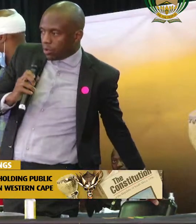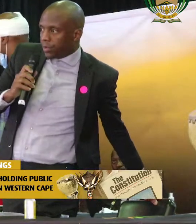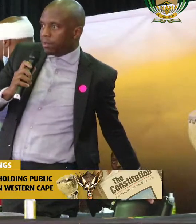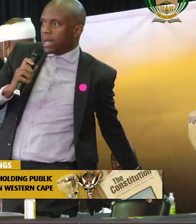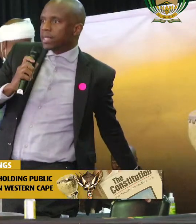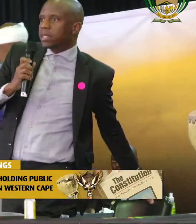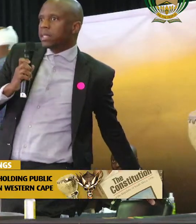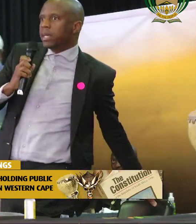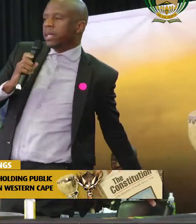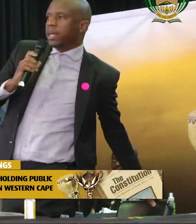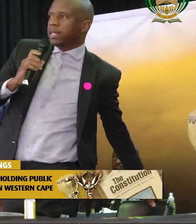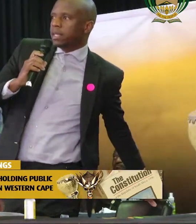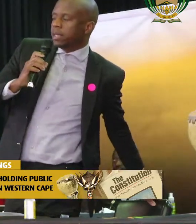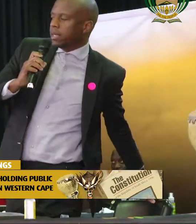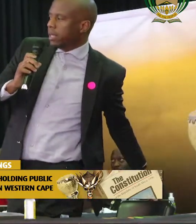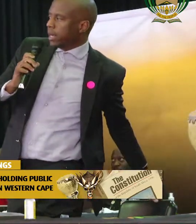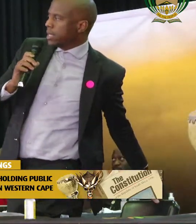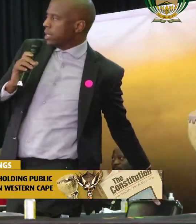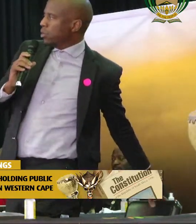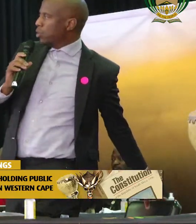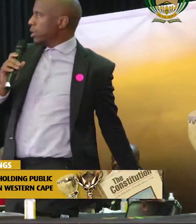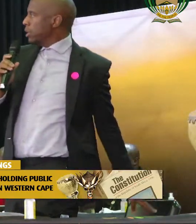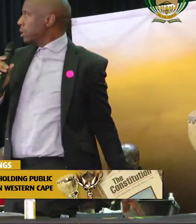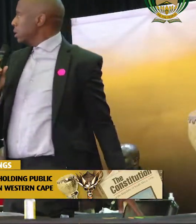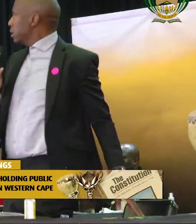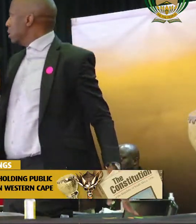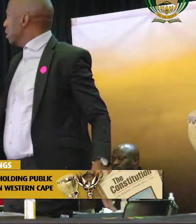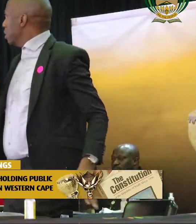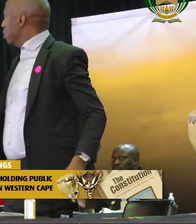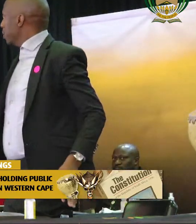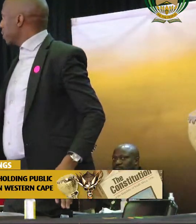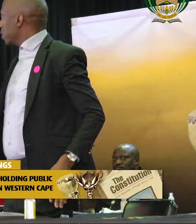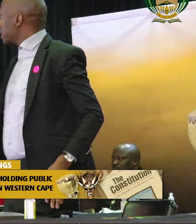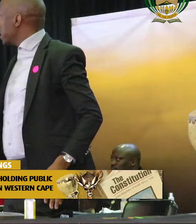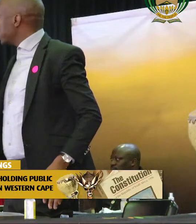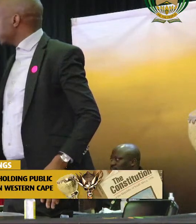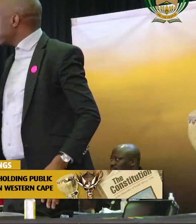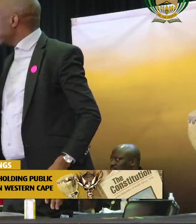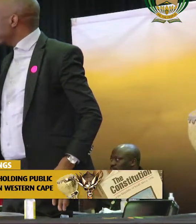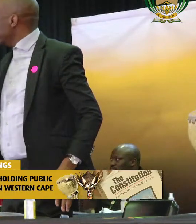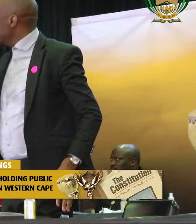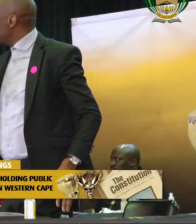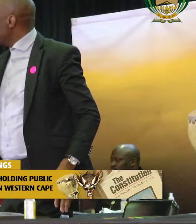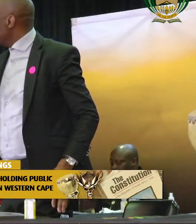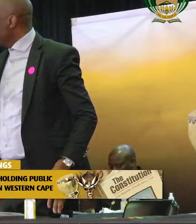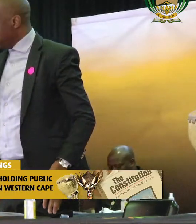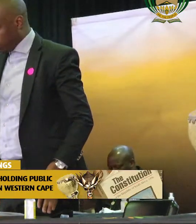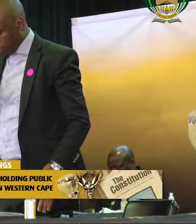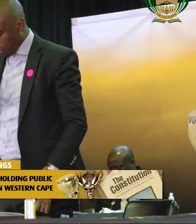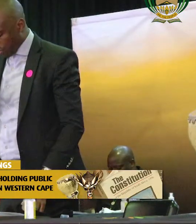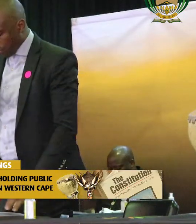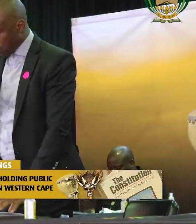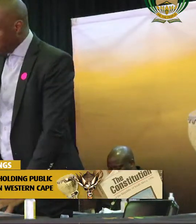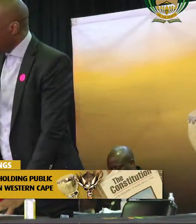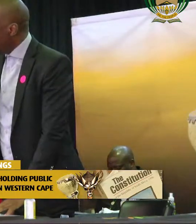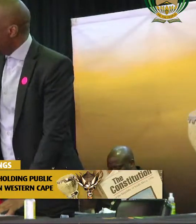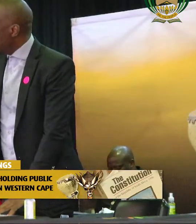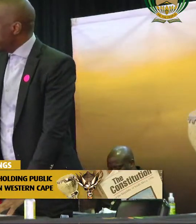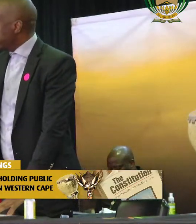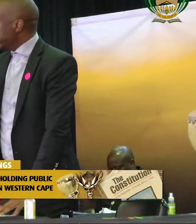Thank you very much. That's the reason we requested him to